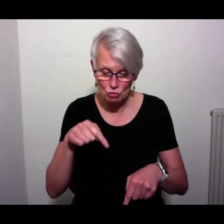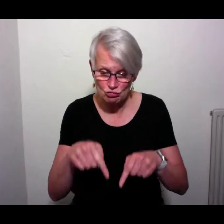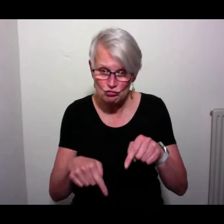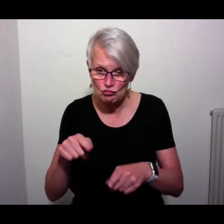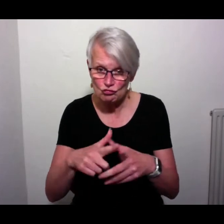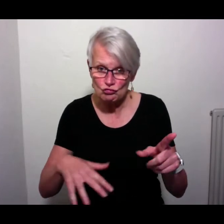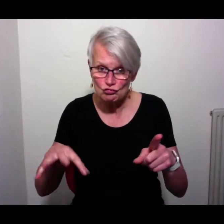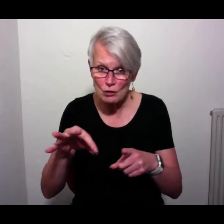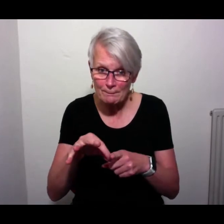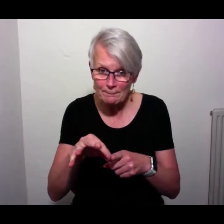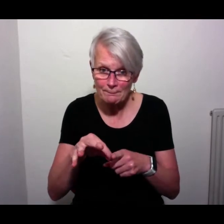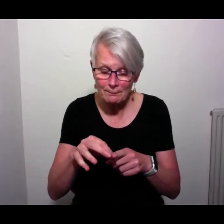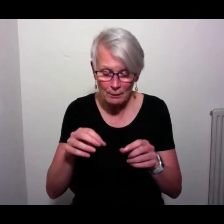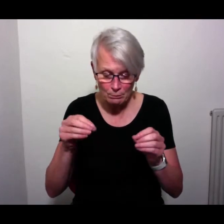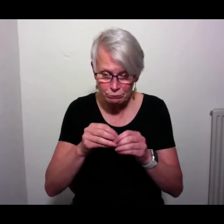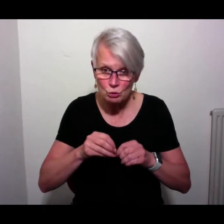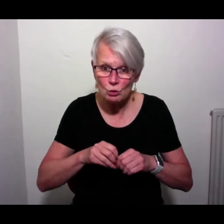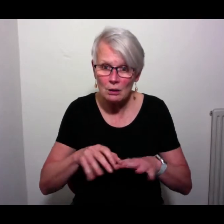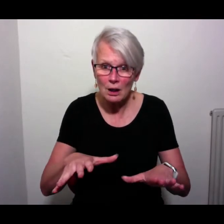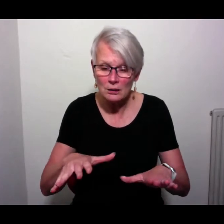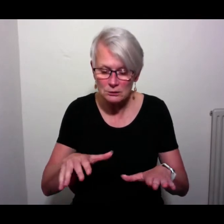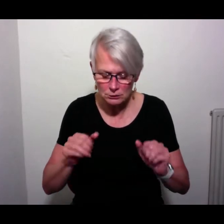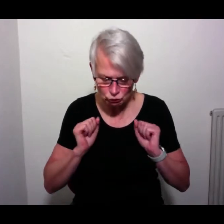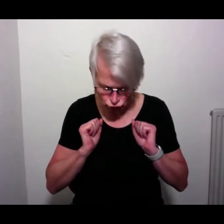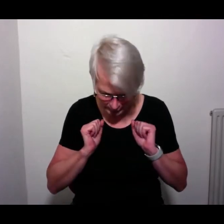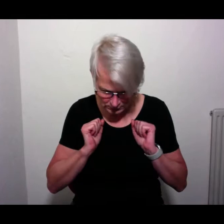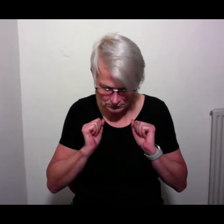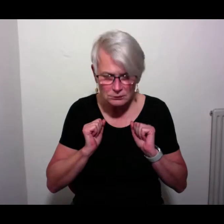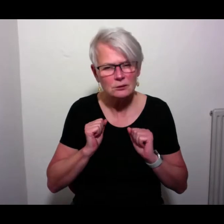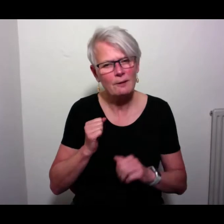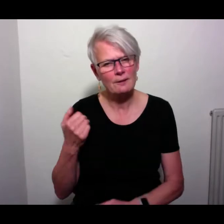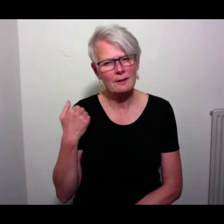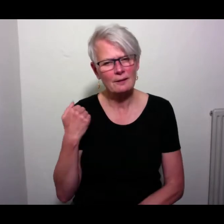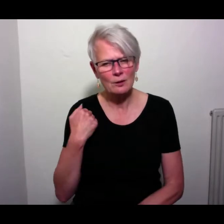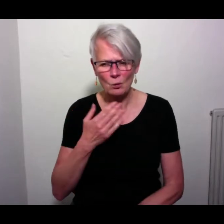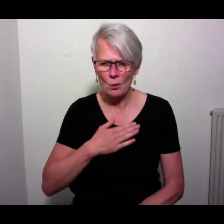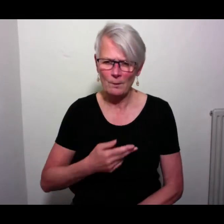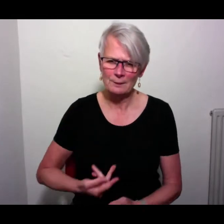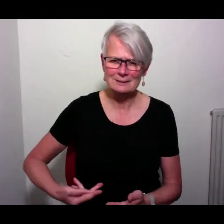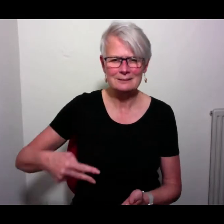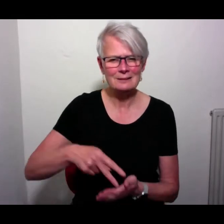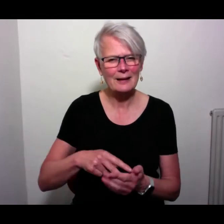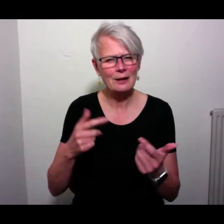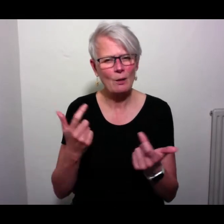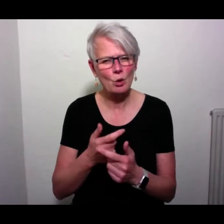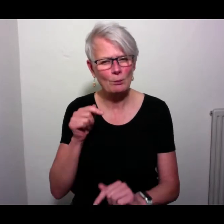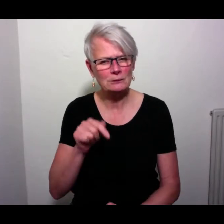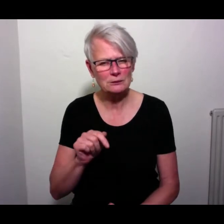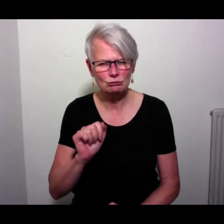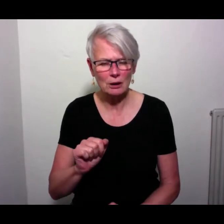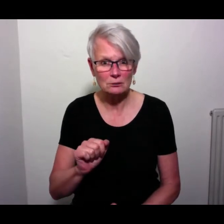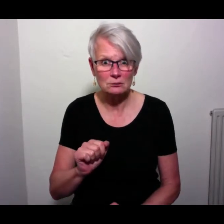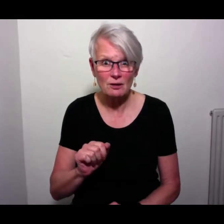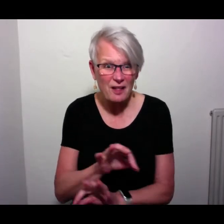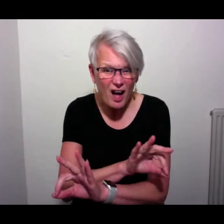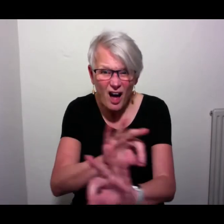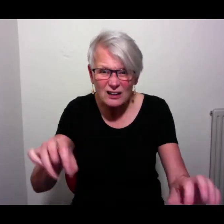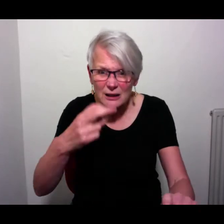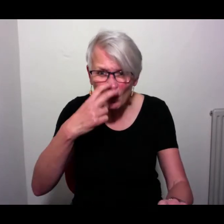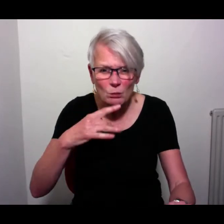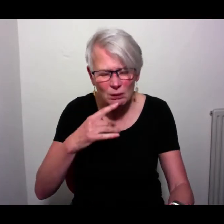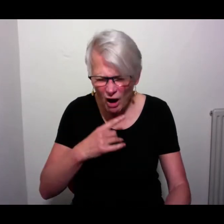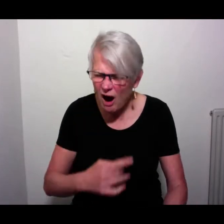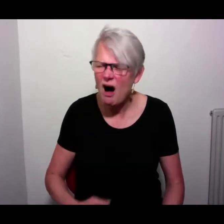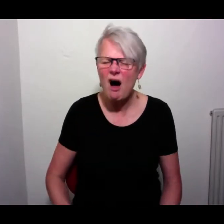Crip Broadcasting. So, they're inviting me to do a stand-up spot, asking